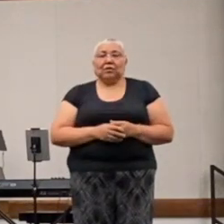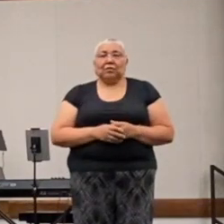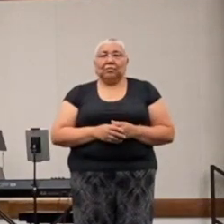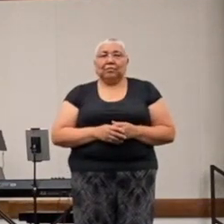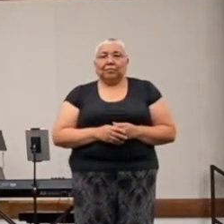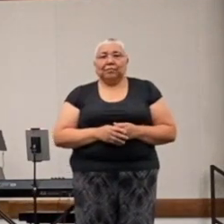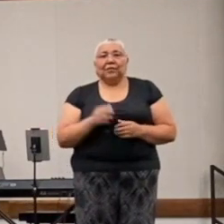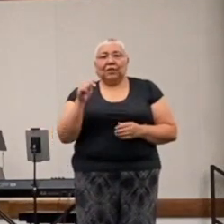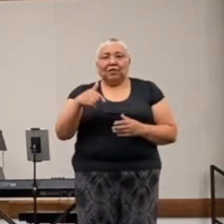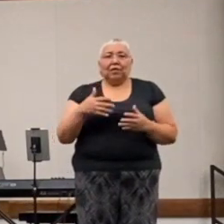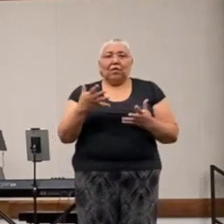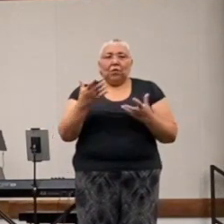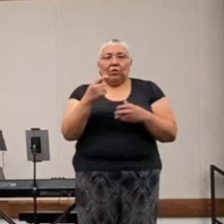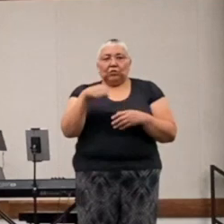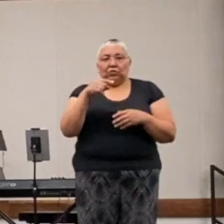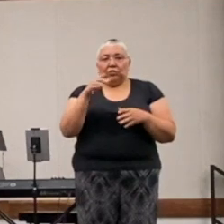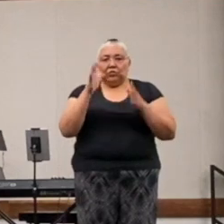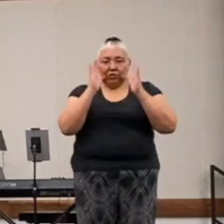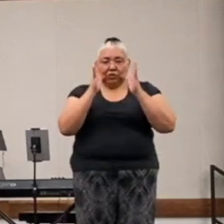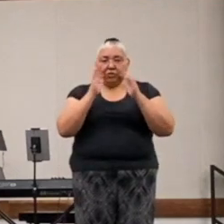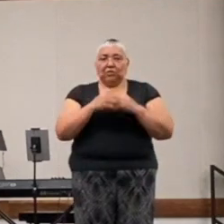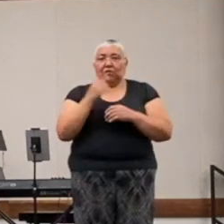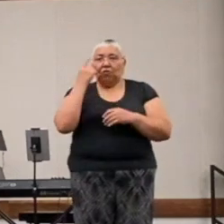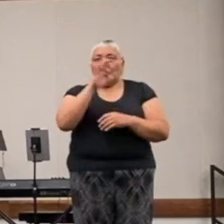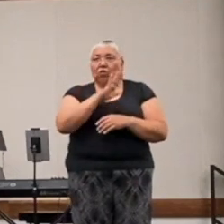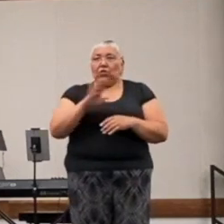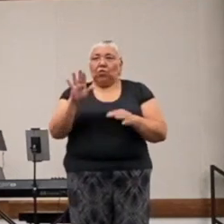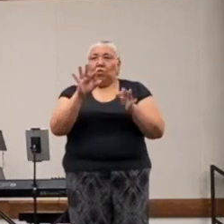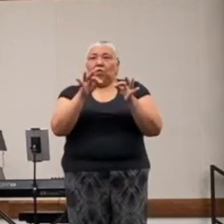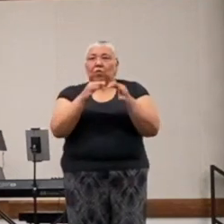next line that I want you to listen to.